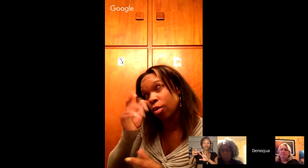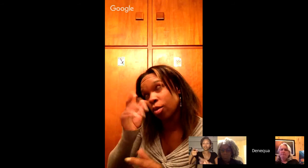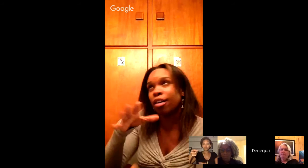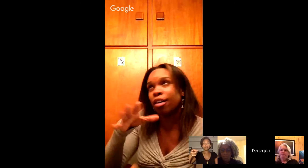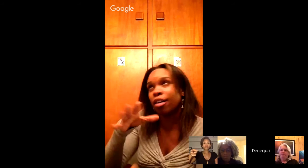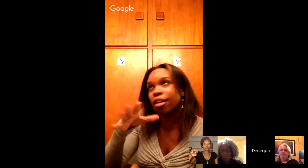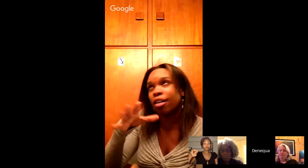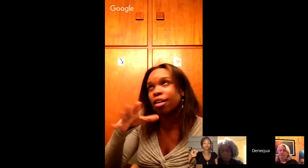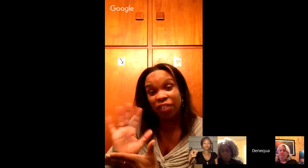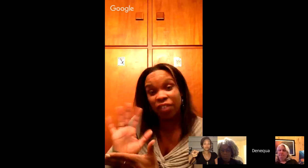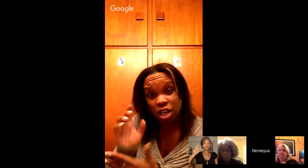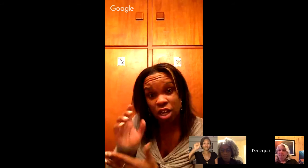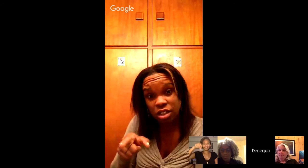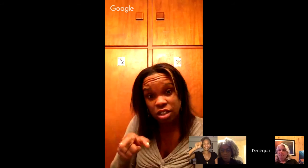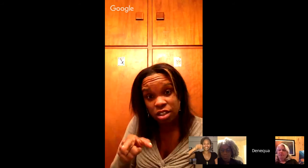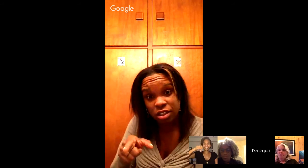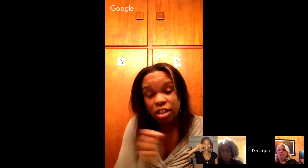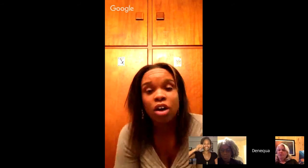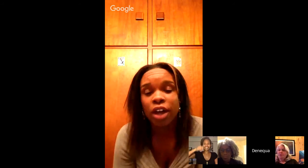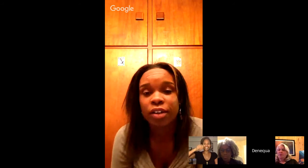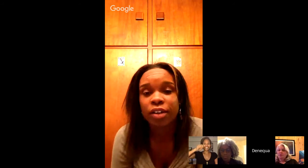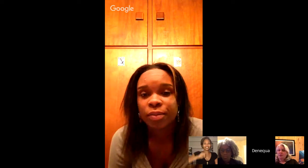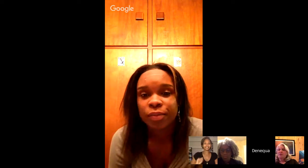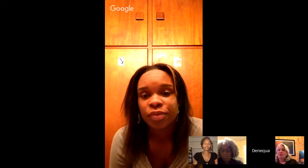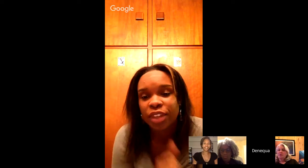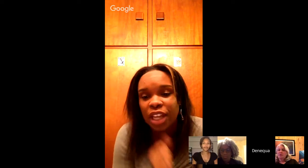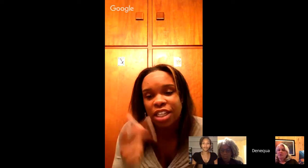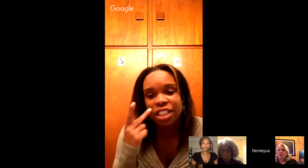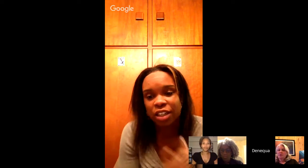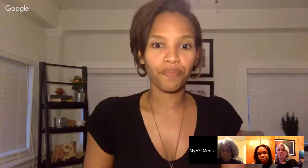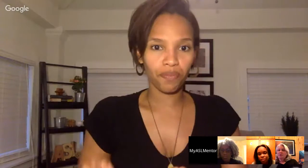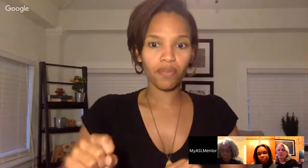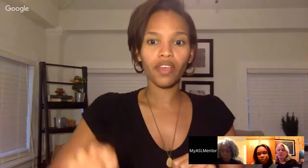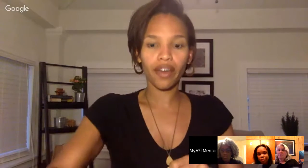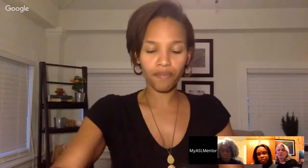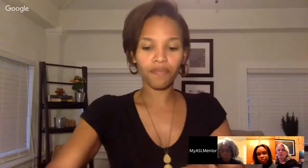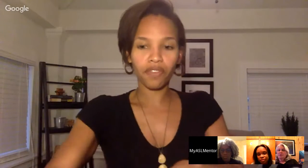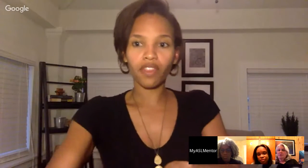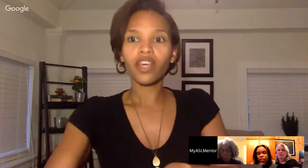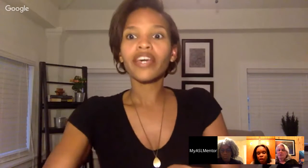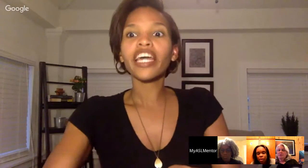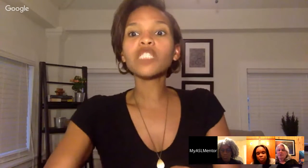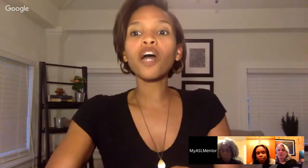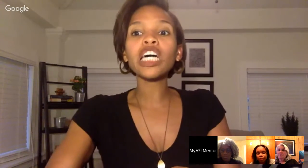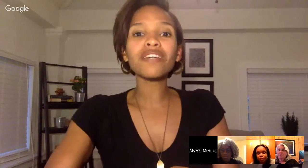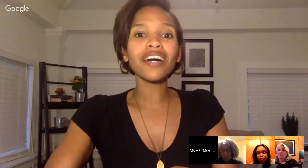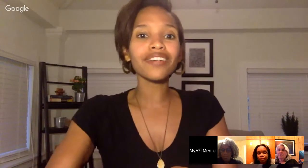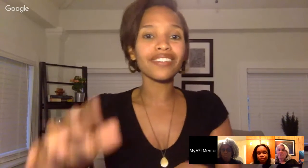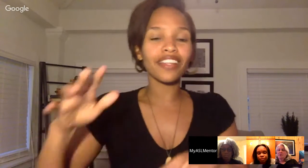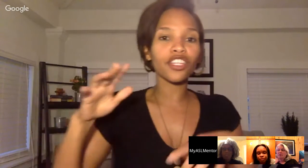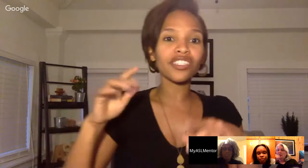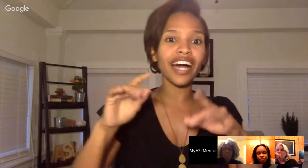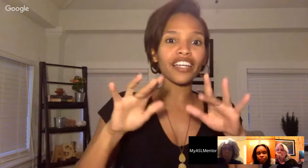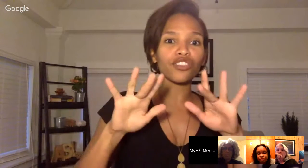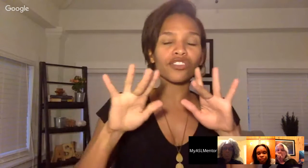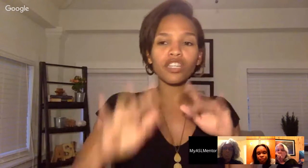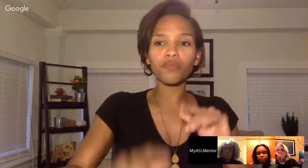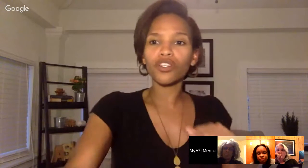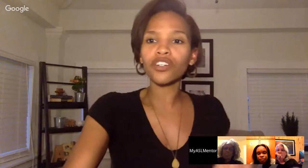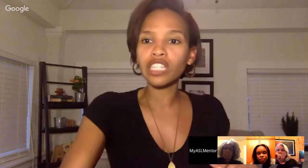woman on the video does? Oh, okay. Yeah. Yeah. Okay. It's probably because the signs are similar.